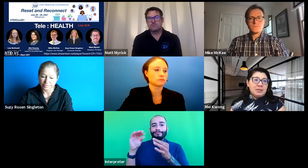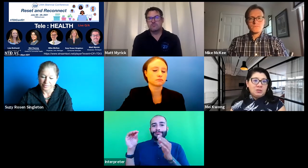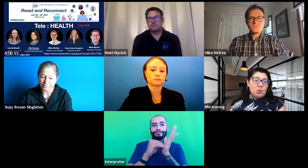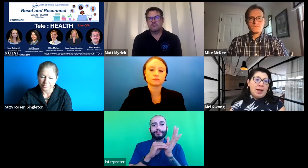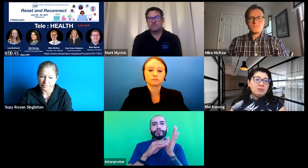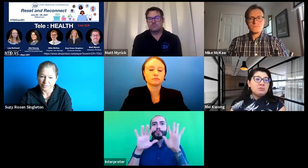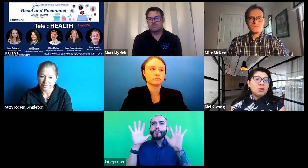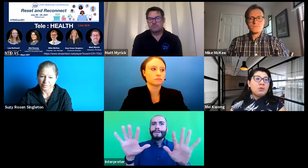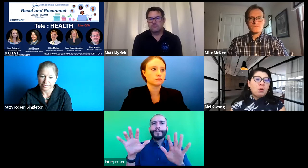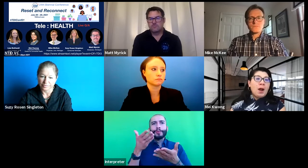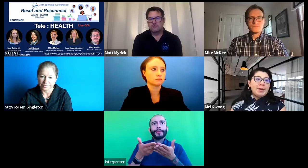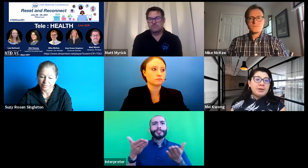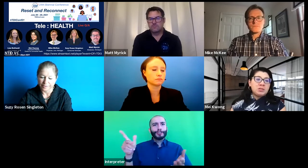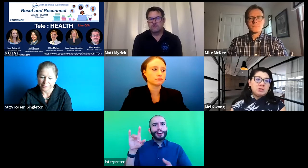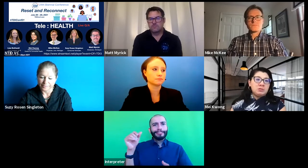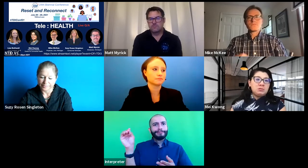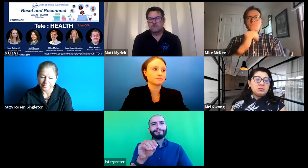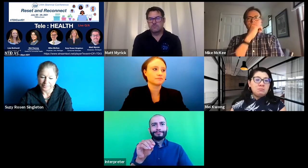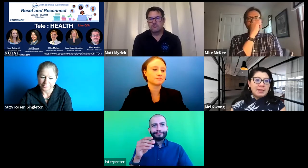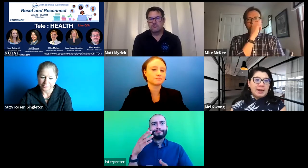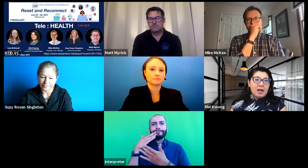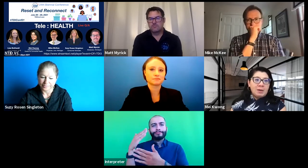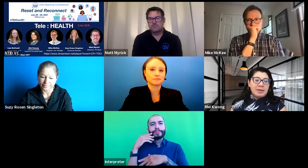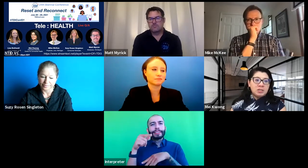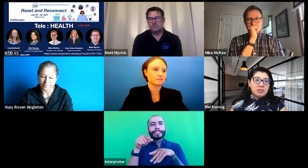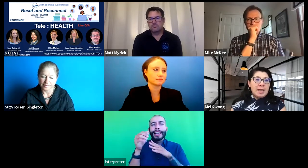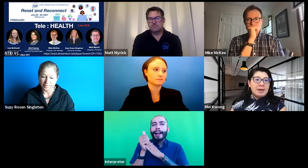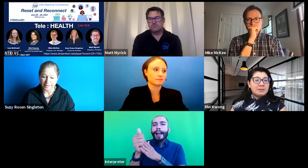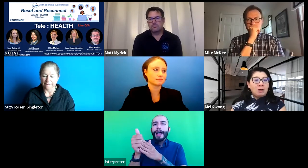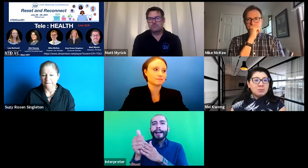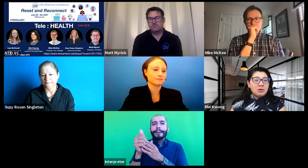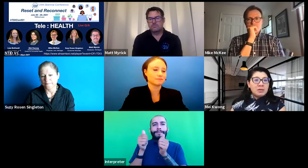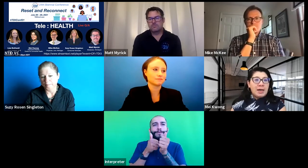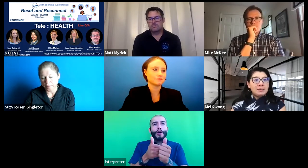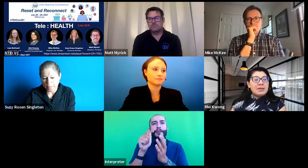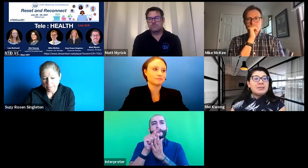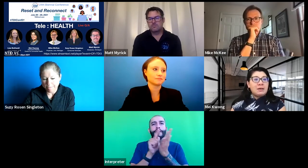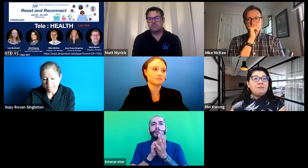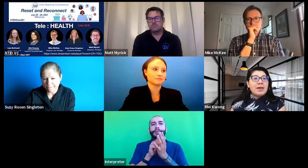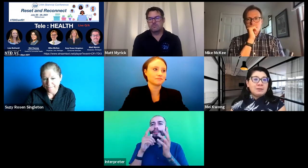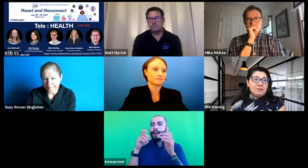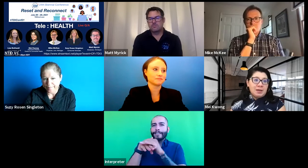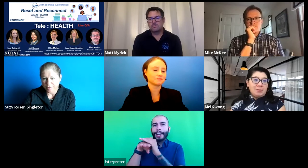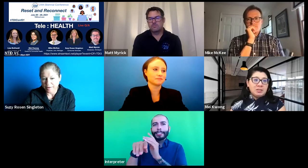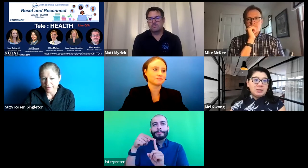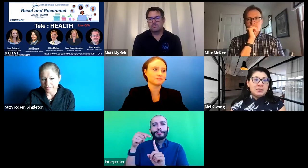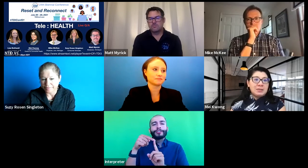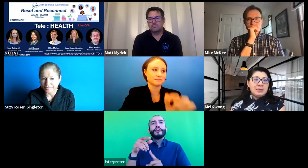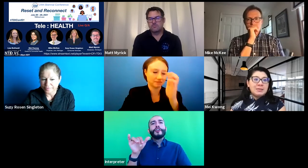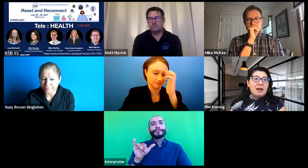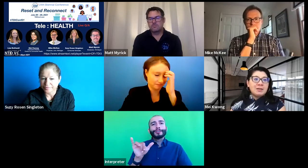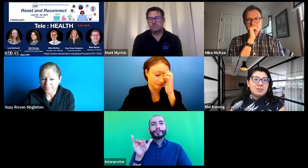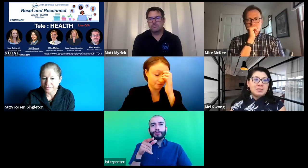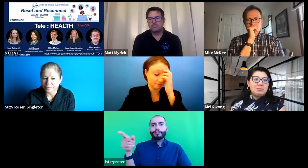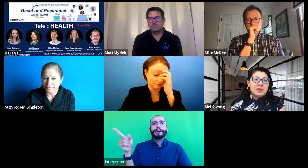laws as well. So they're required to make that accommodation. And as also pointed out, it's effective accommodation.